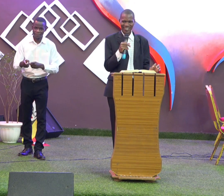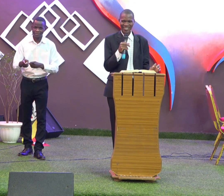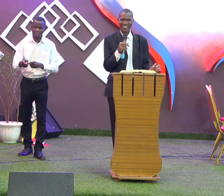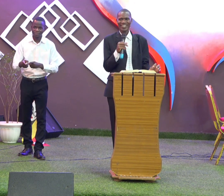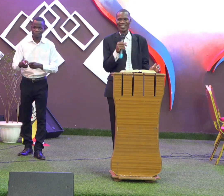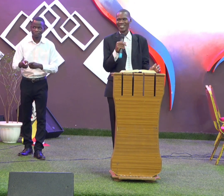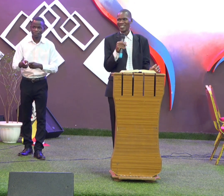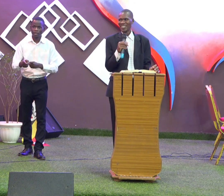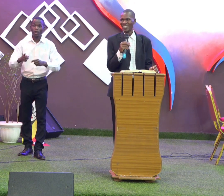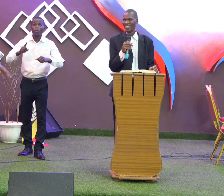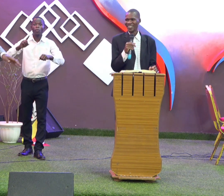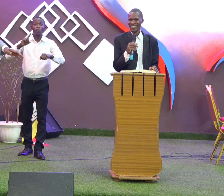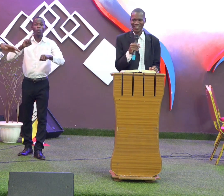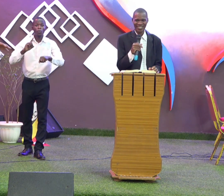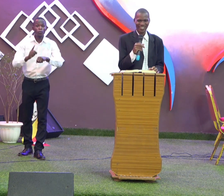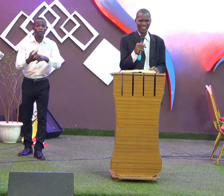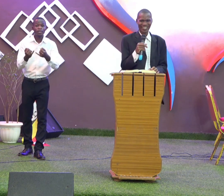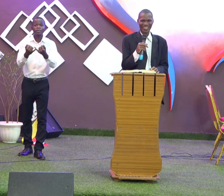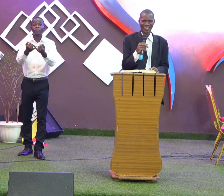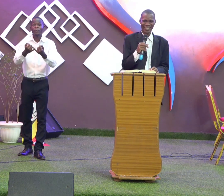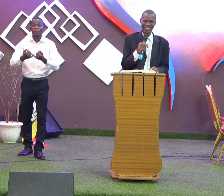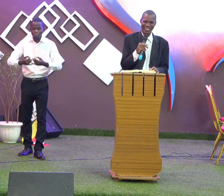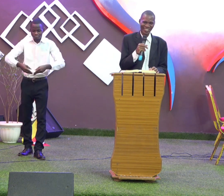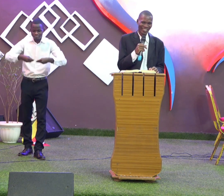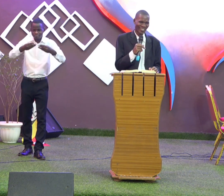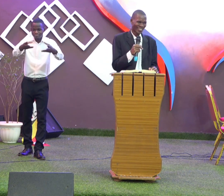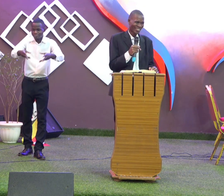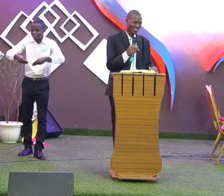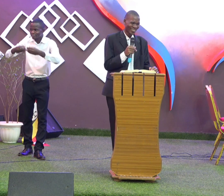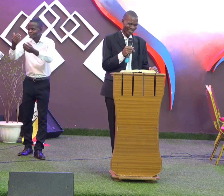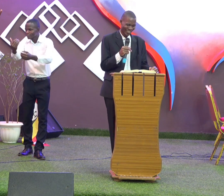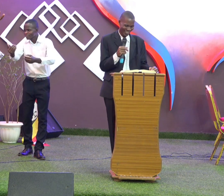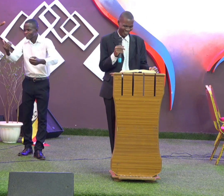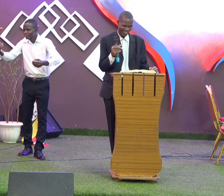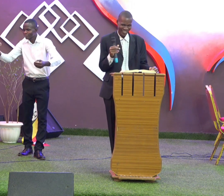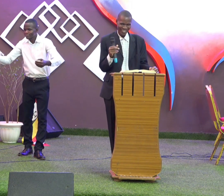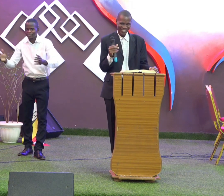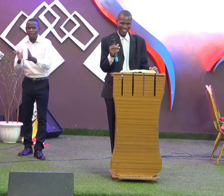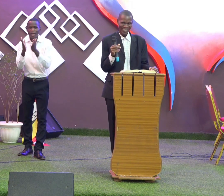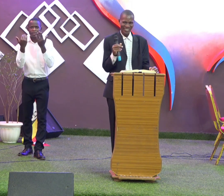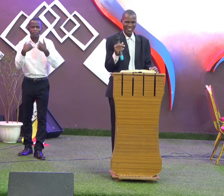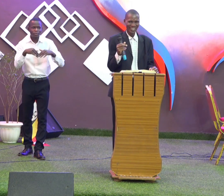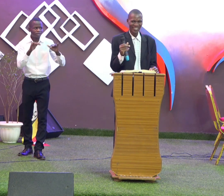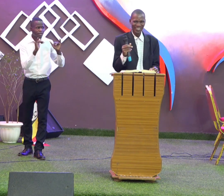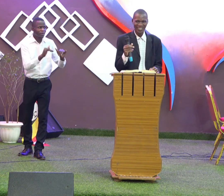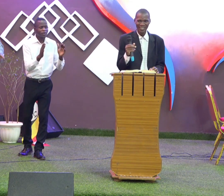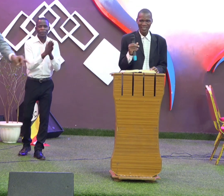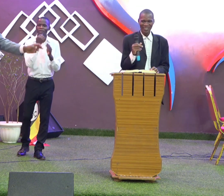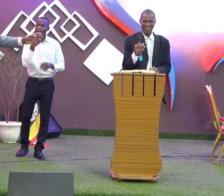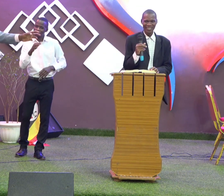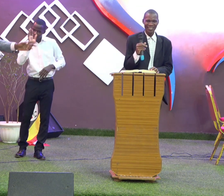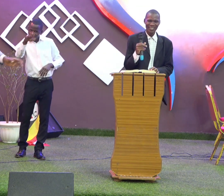back, Madamu nga yagabidde d'abaana be bali mu ssanyu andekeddewo akantu akakuba amazzi n'angamba ebibyo